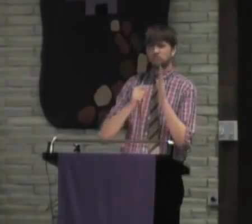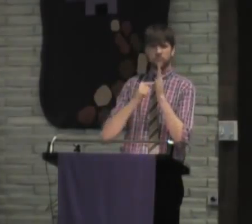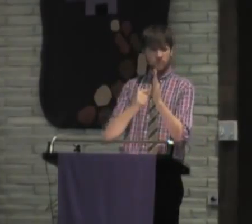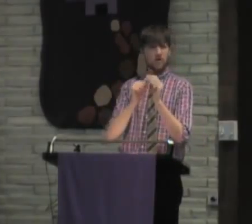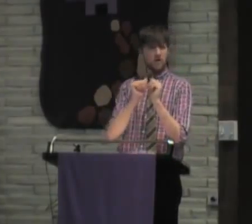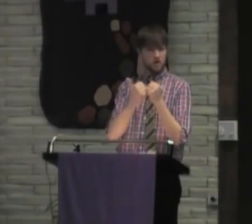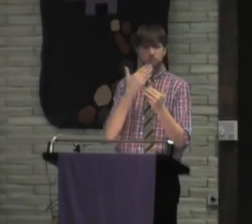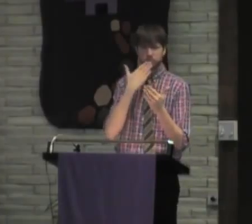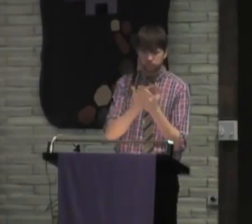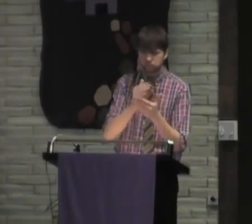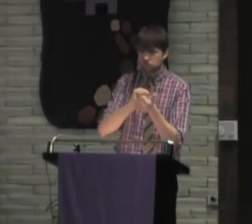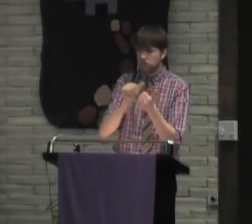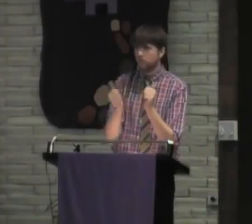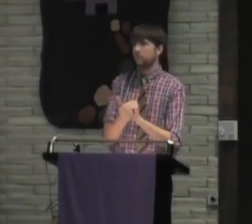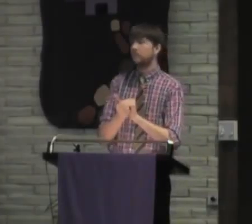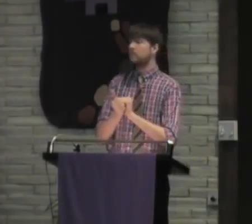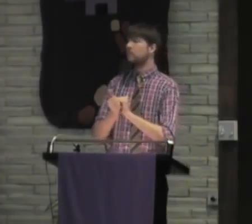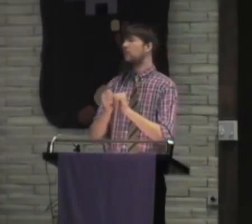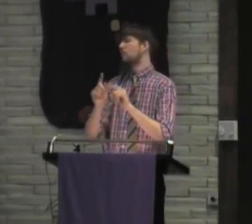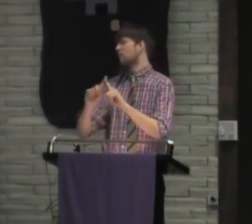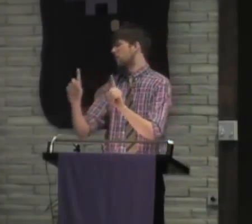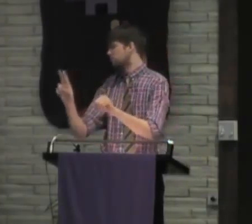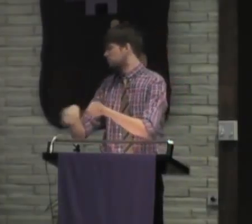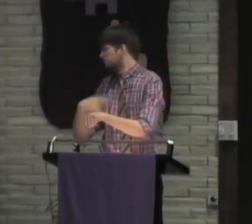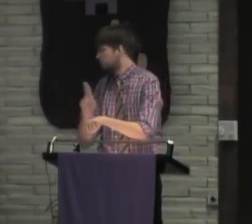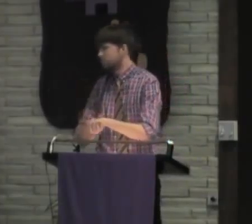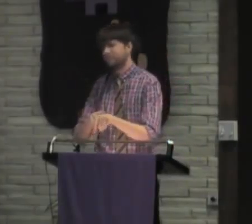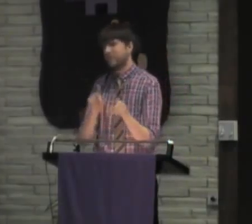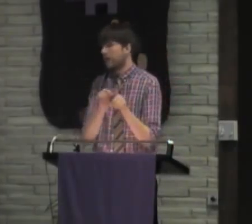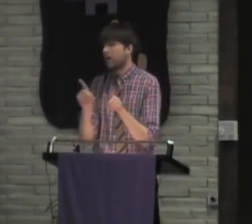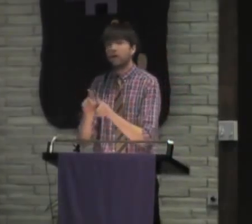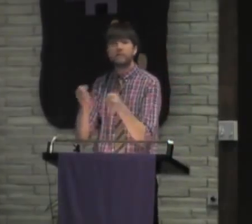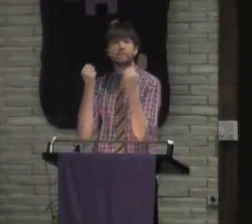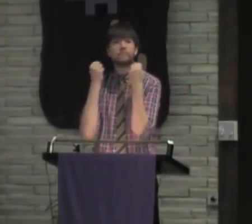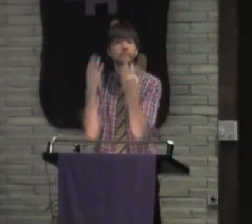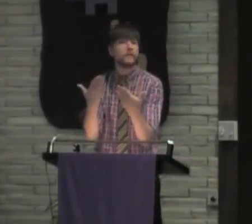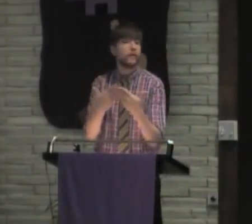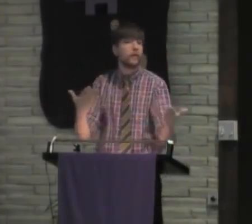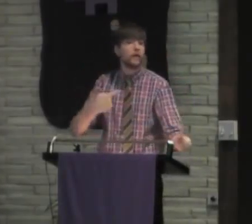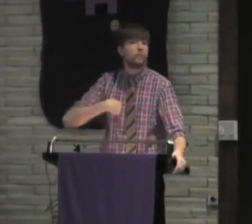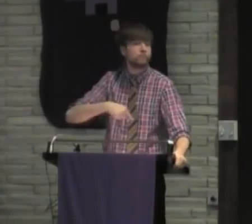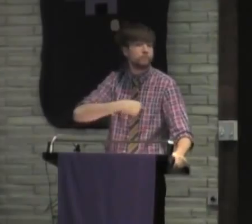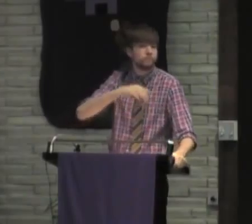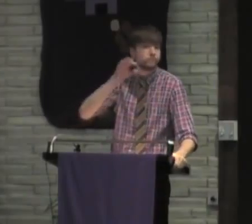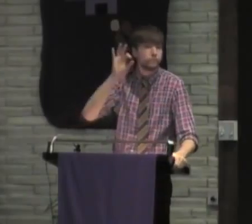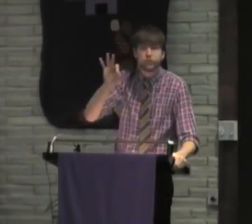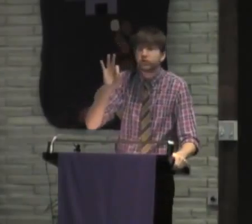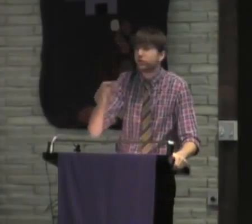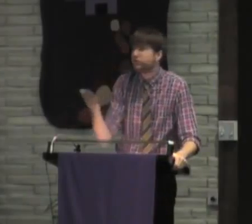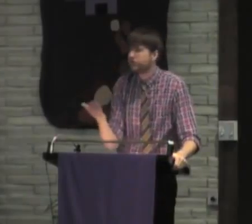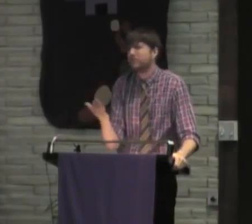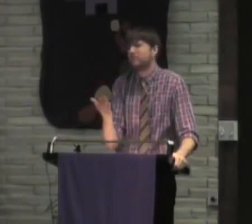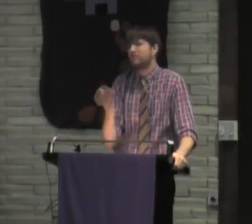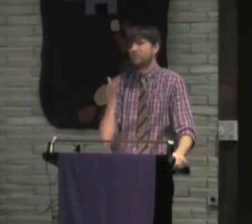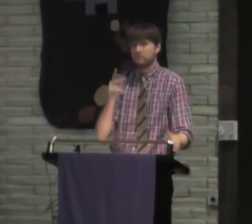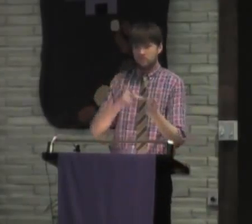And the first four chapters of this show a good change. But, of course, as with many things that we preach